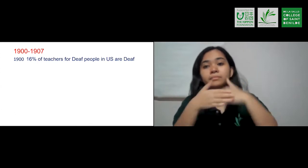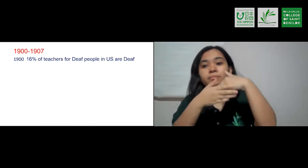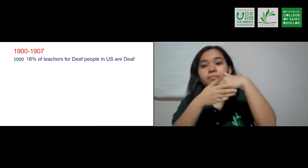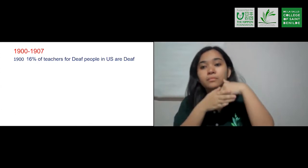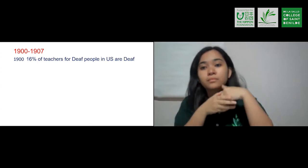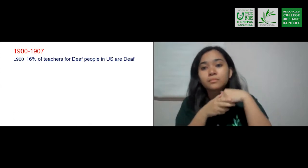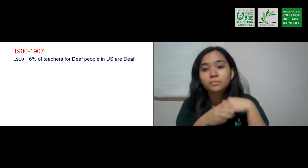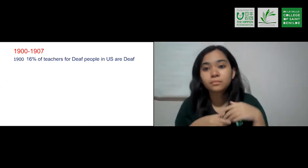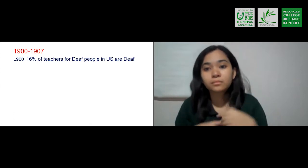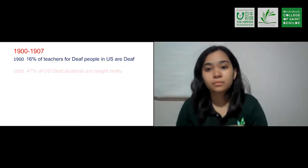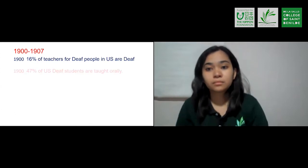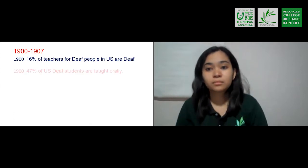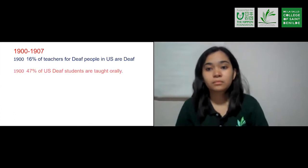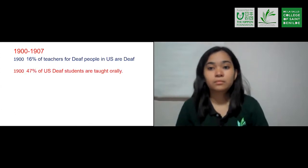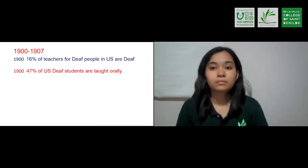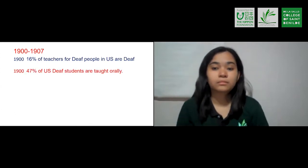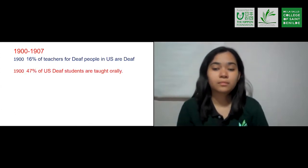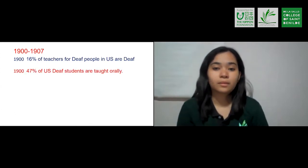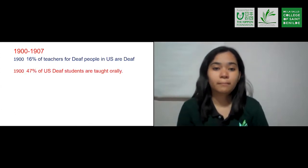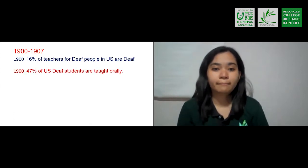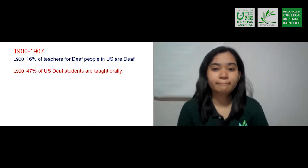not present, but it was emerging.